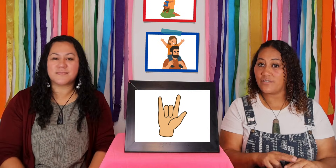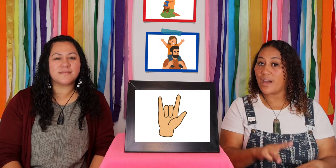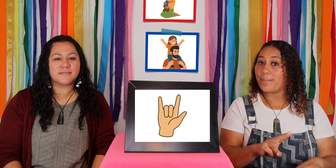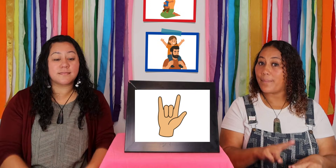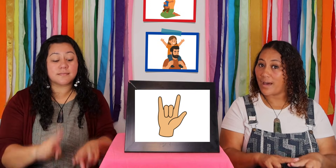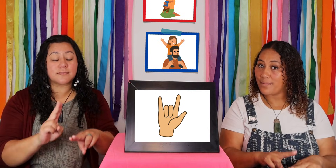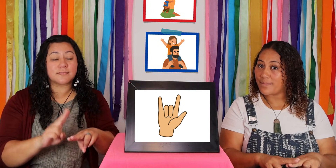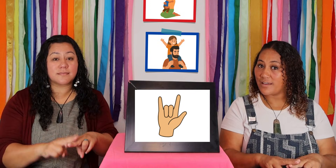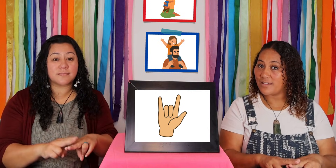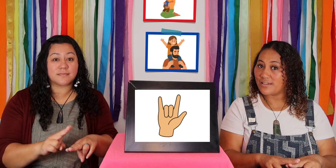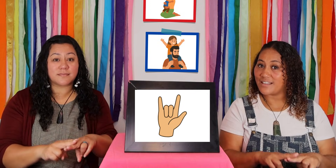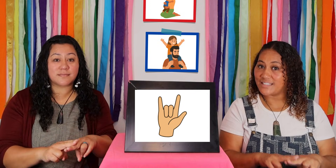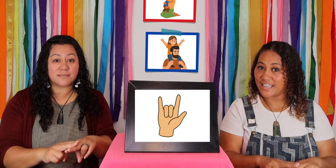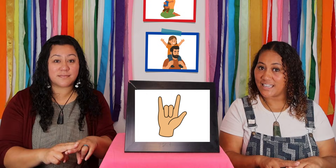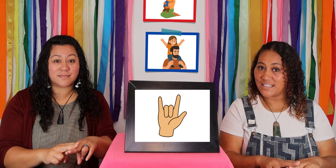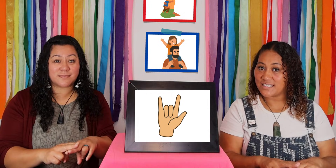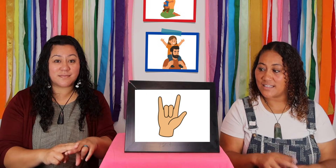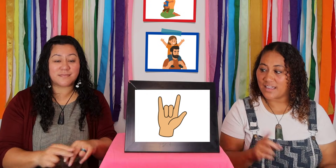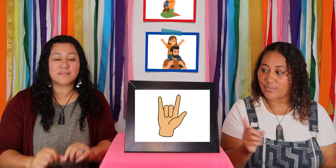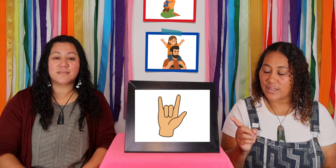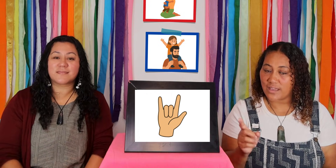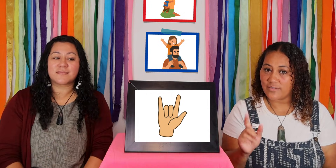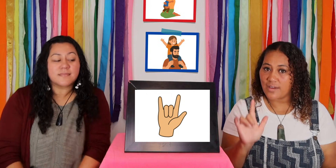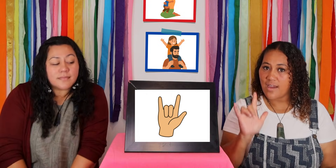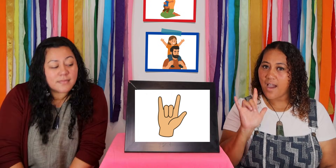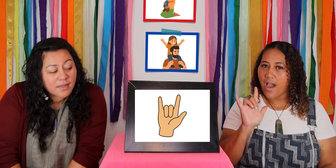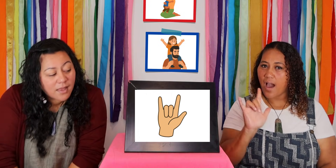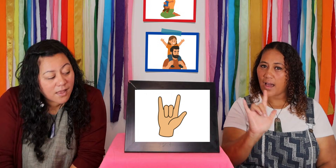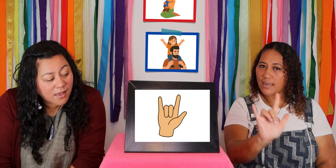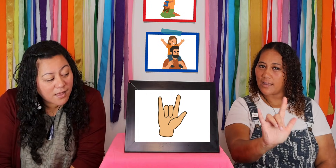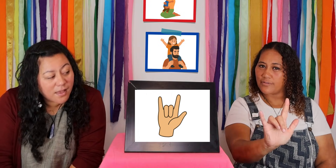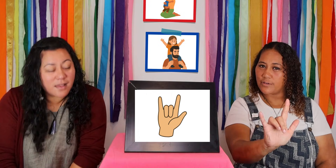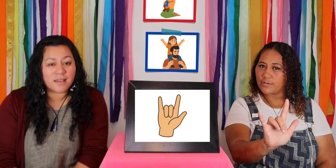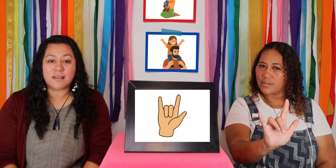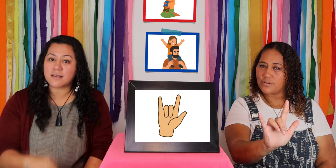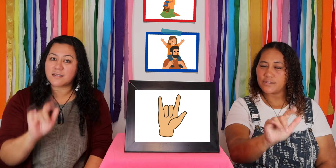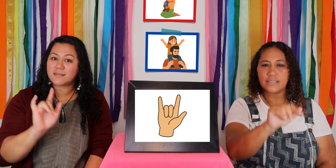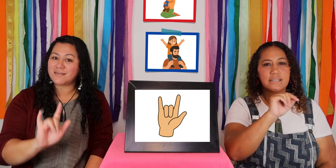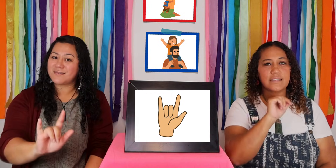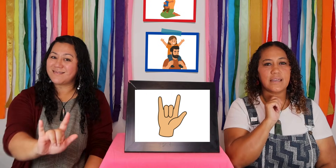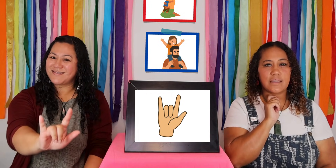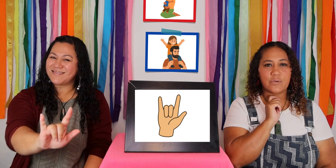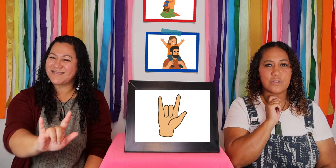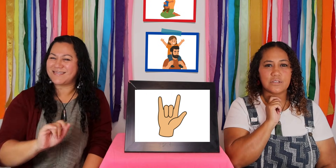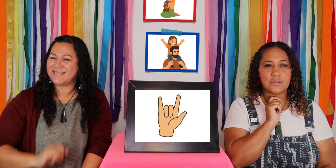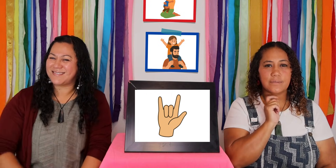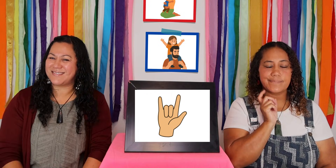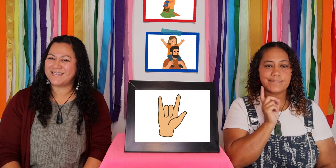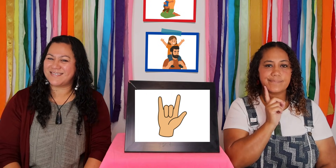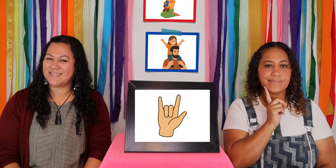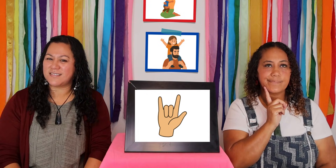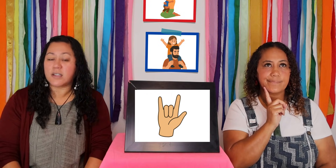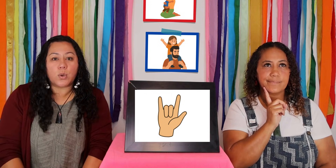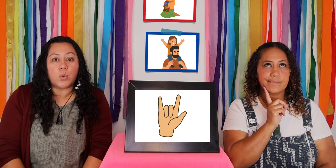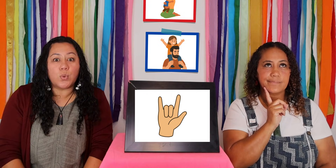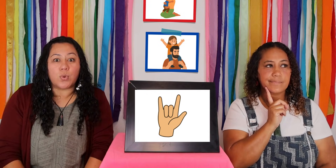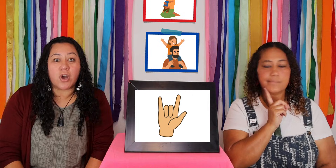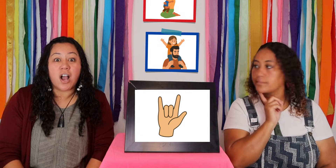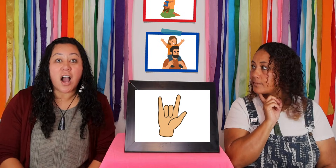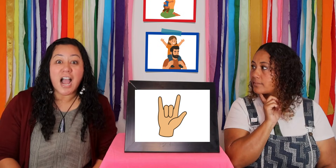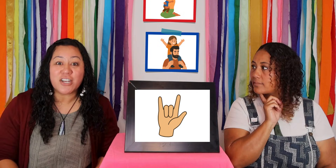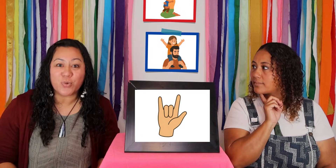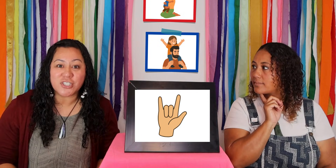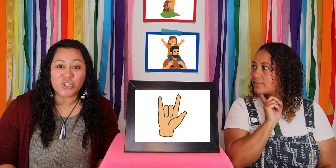We have a papa, a dad. And we have I love you in New Zealand Sign Language.